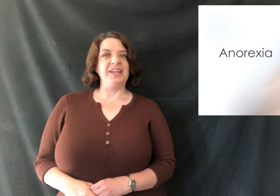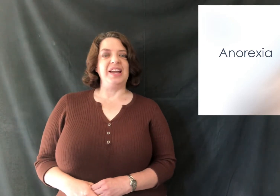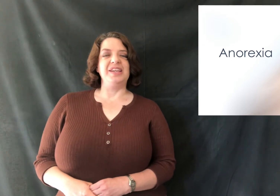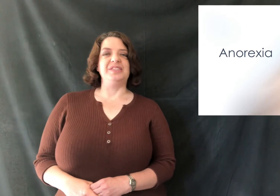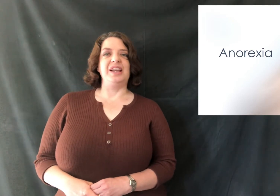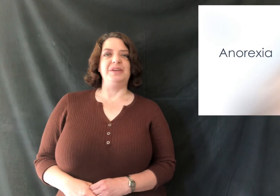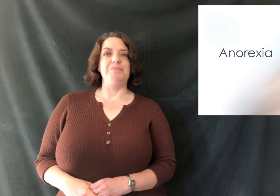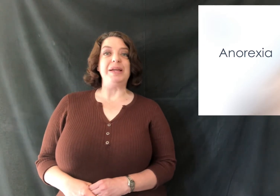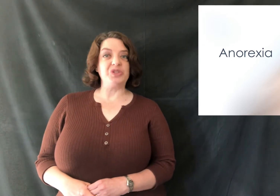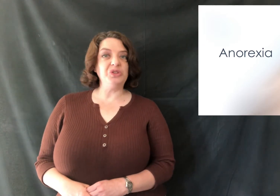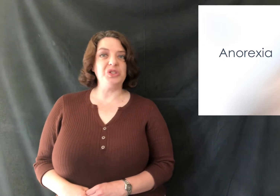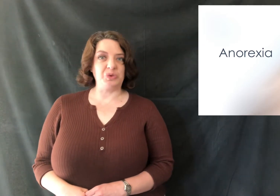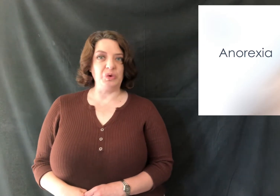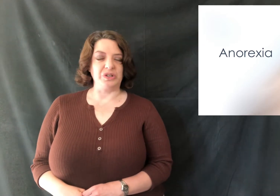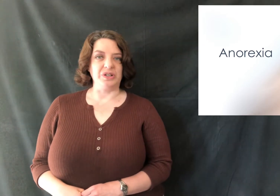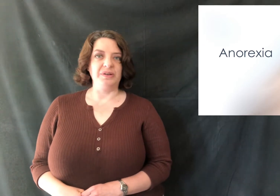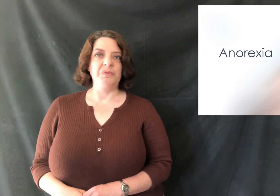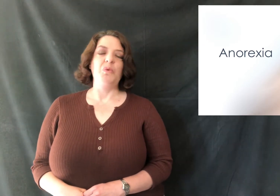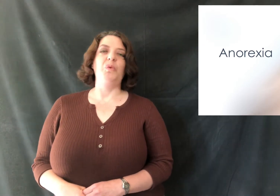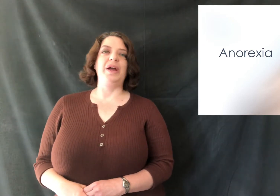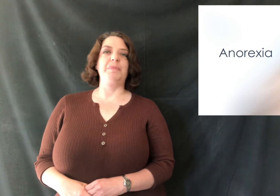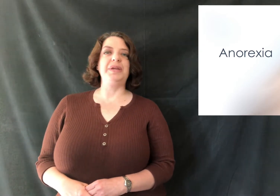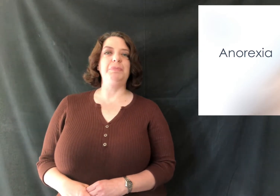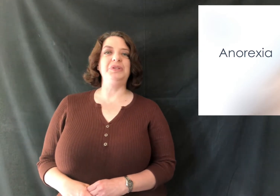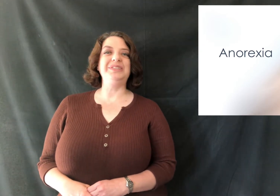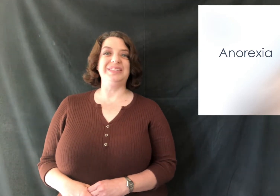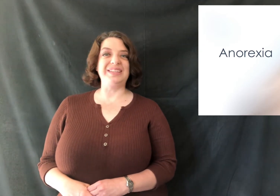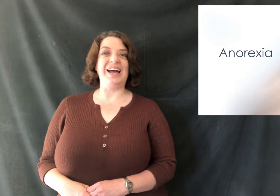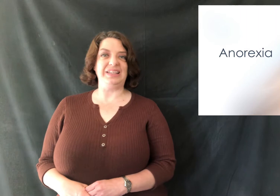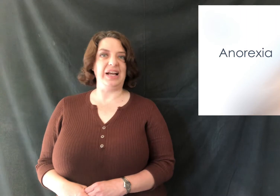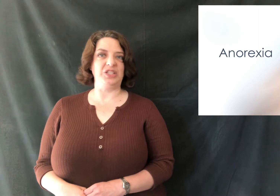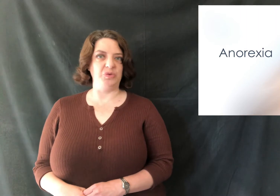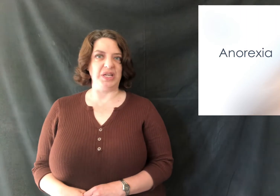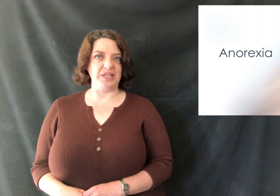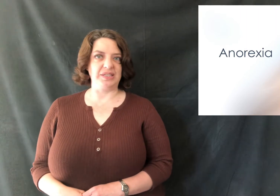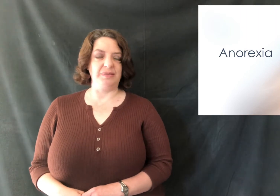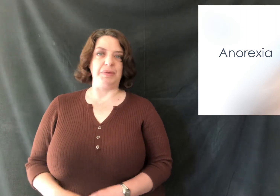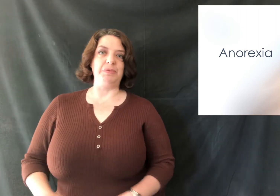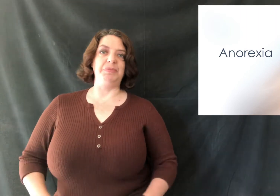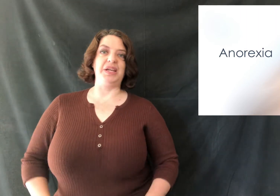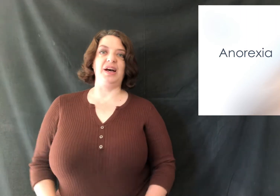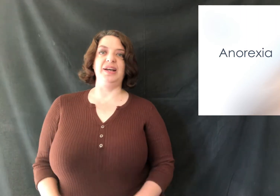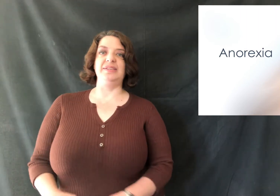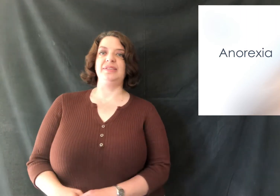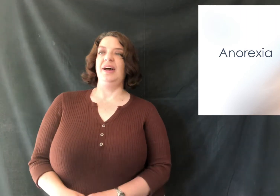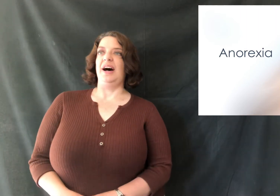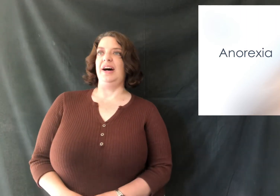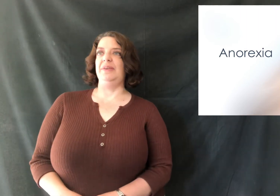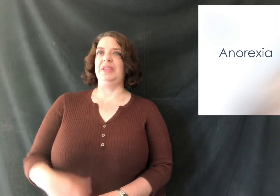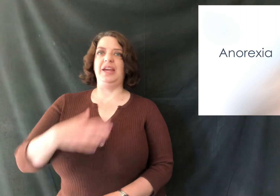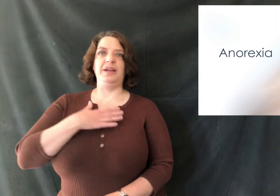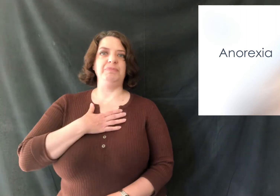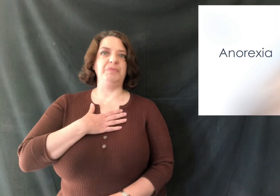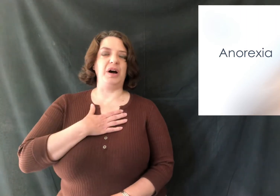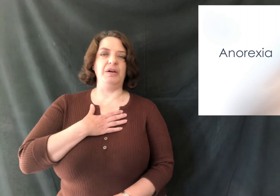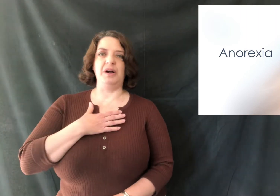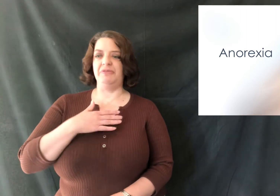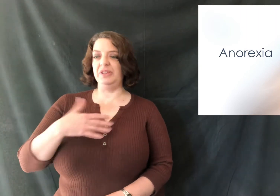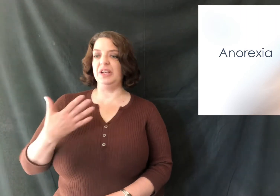Anorexia is a mental disorder where people decide not to eat, maybe because they are feeling